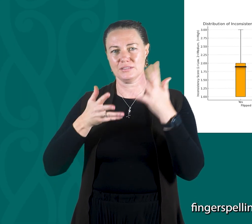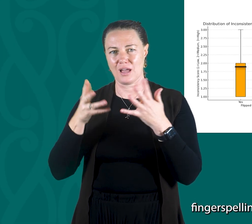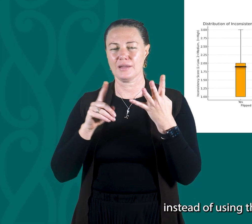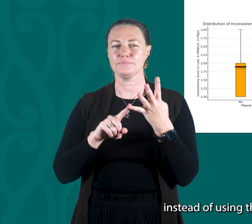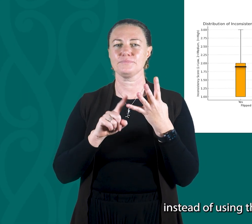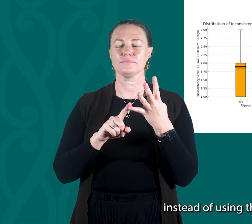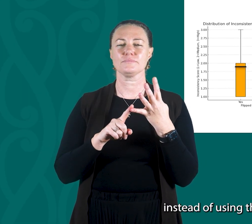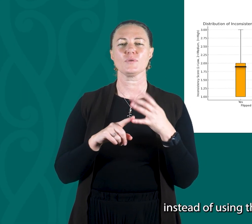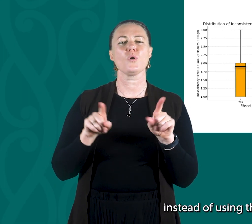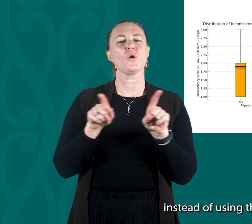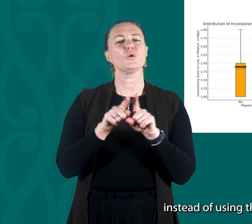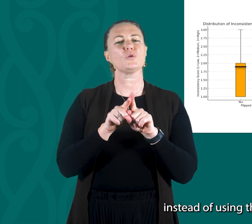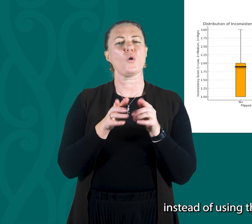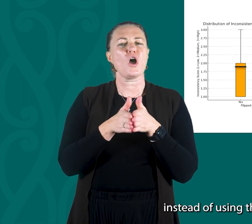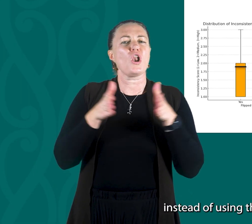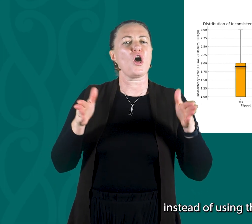fingerspelling instead of using the sign,